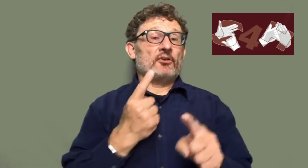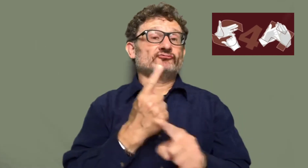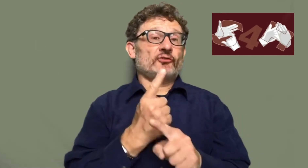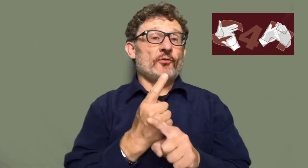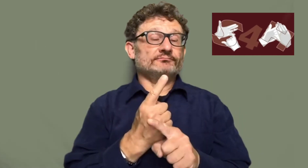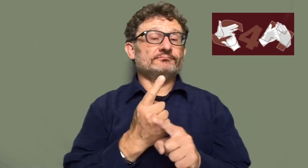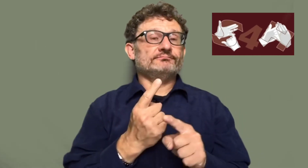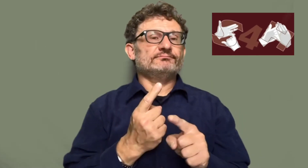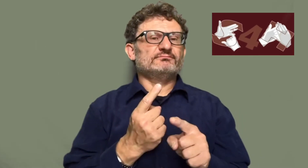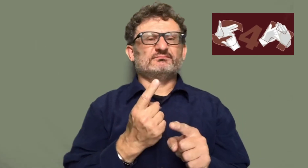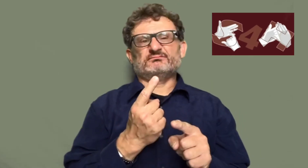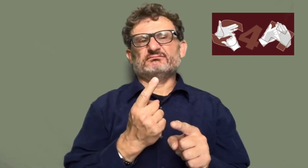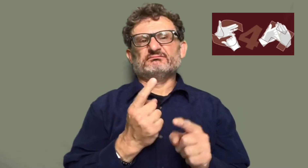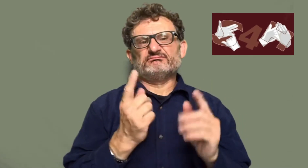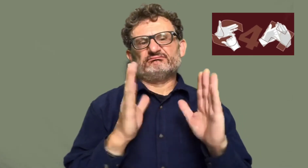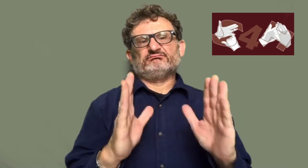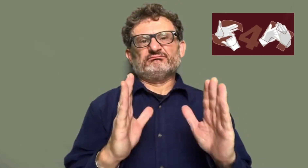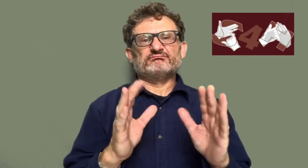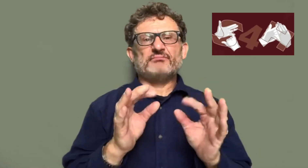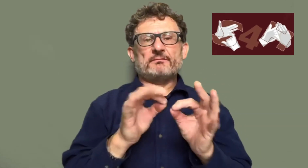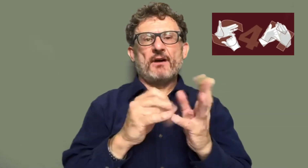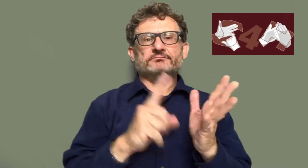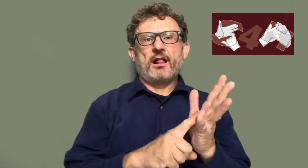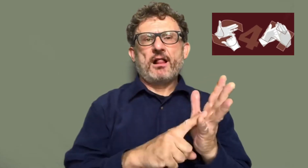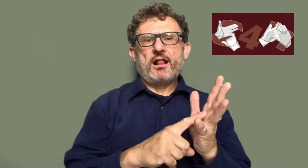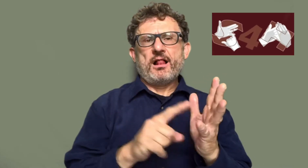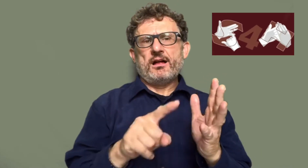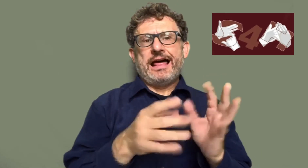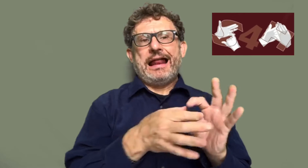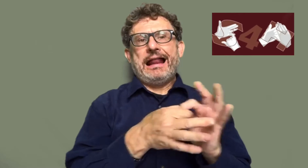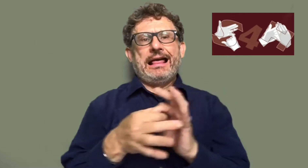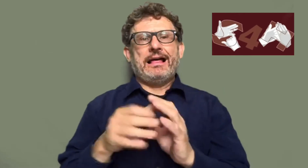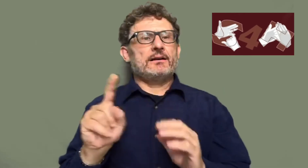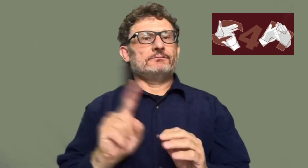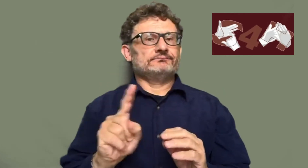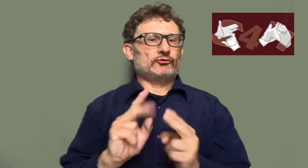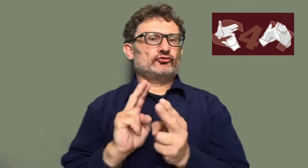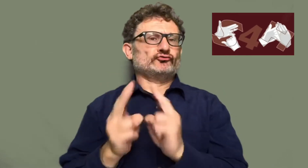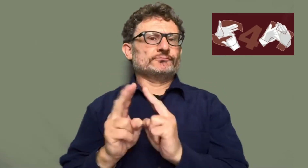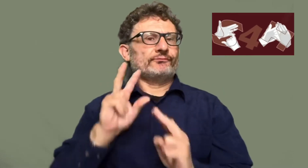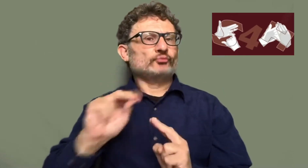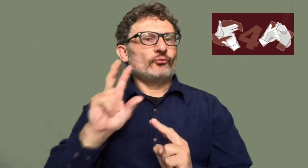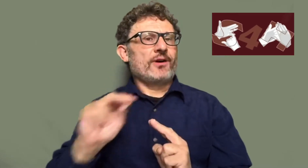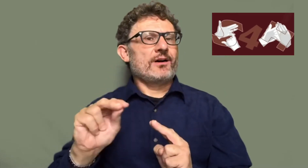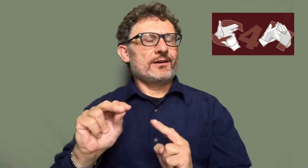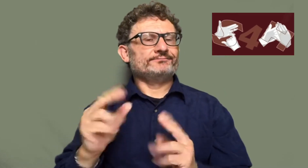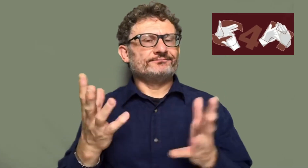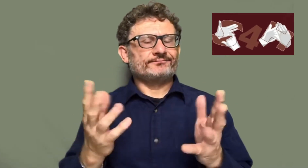So in this session, I want to look at something quite specific about BSL in relation to how